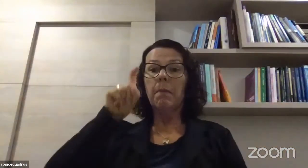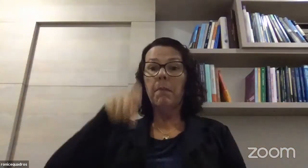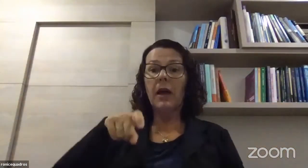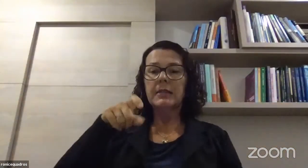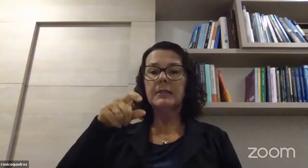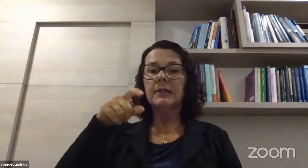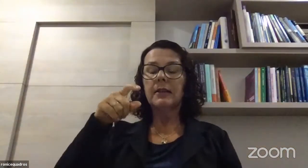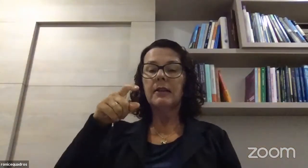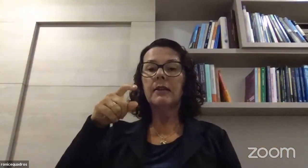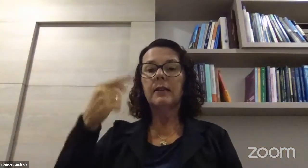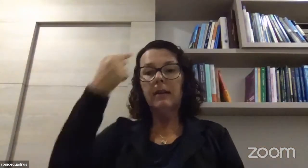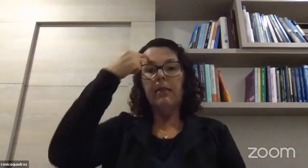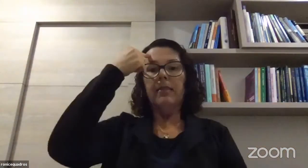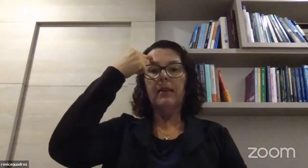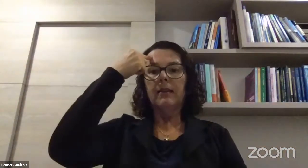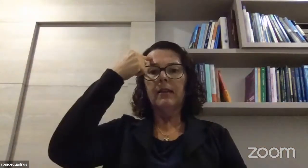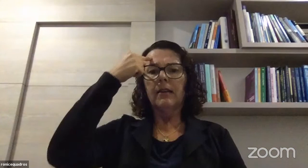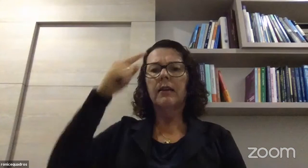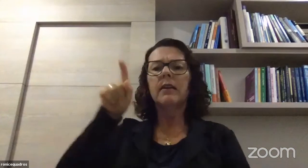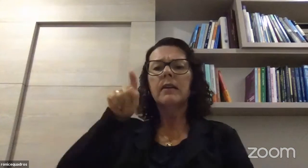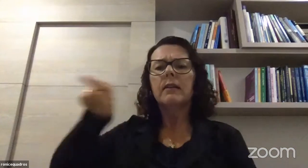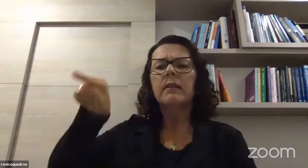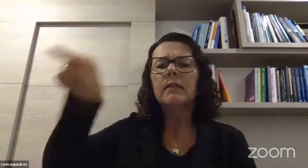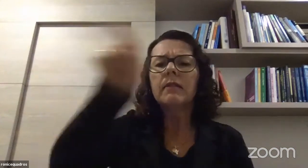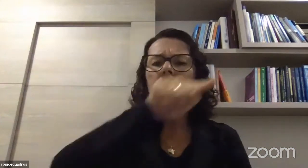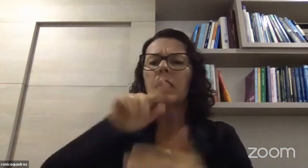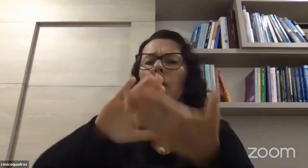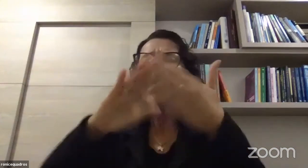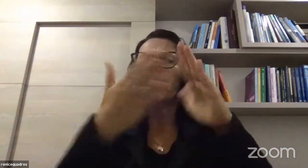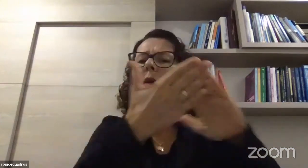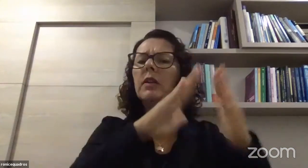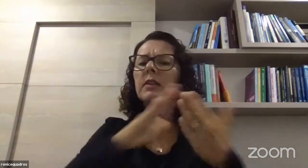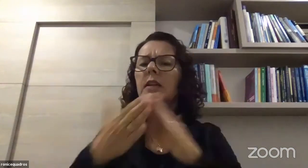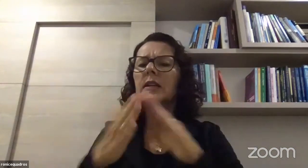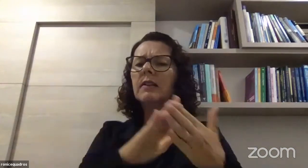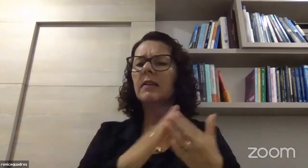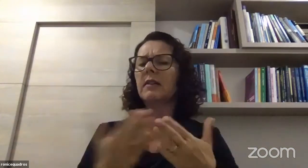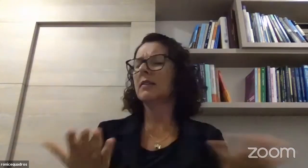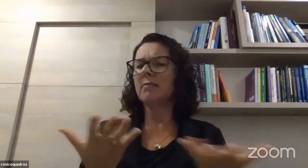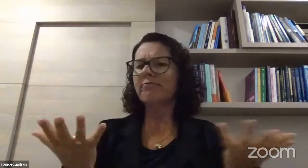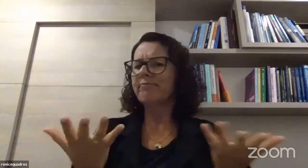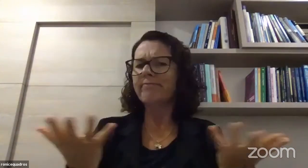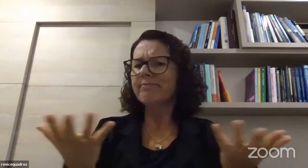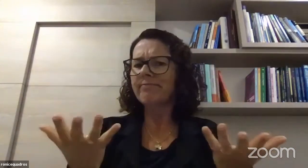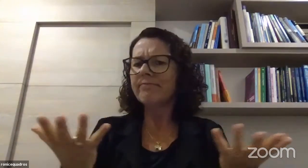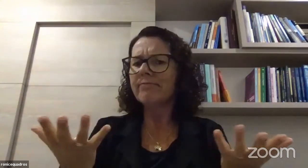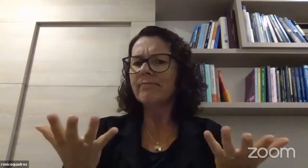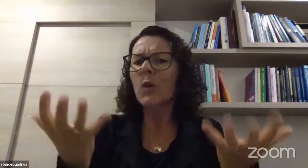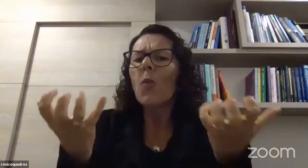That's our responsibility, to consider